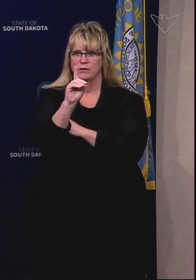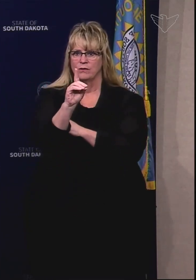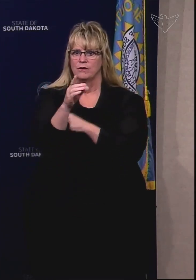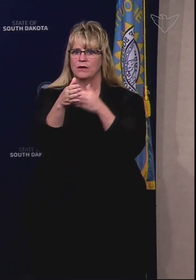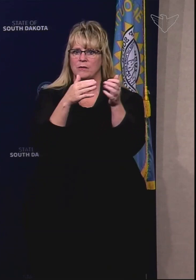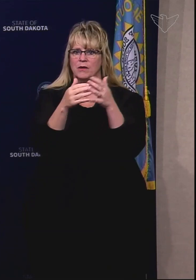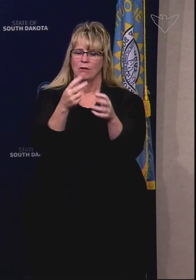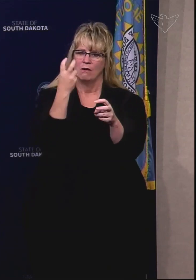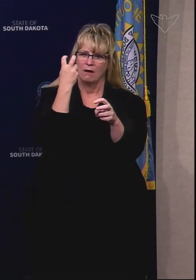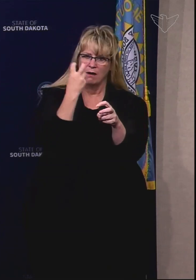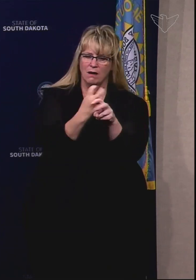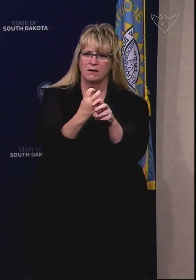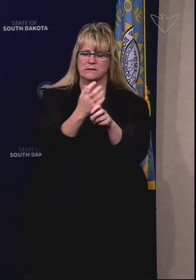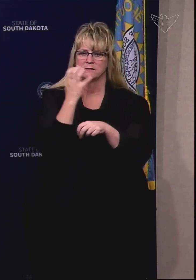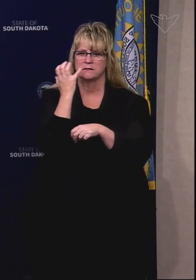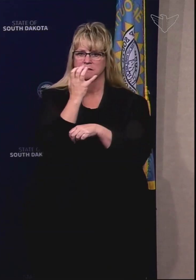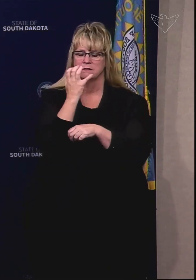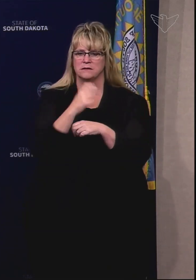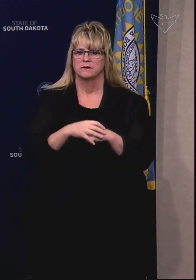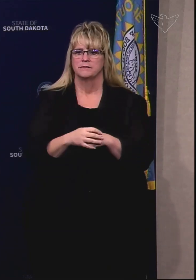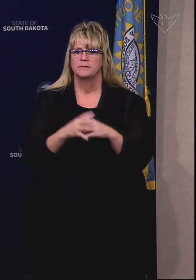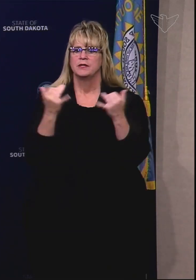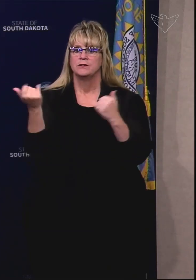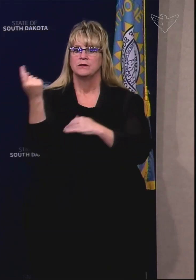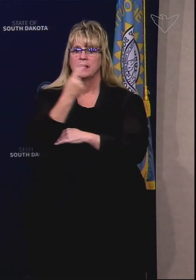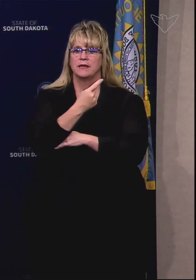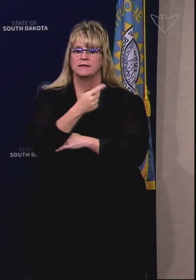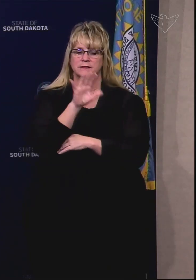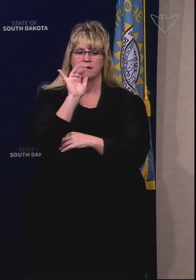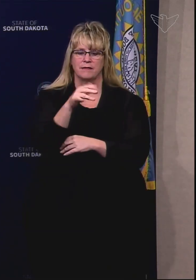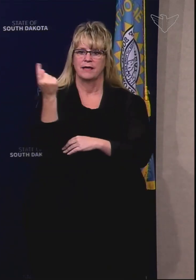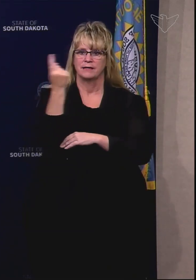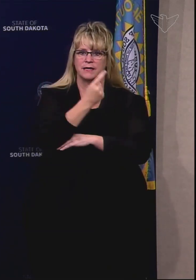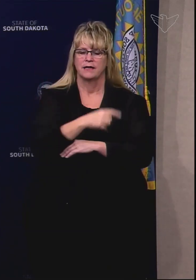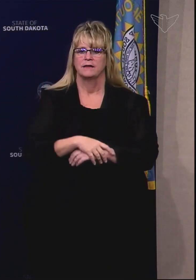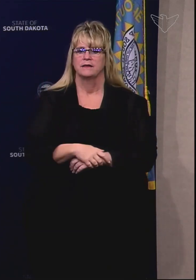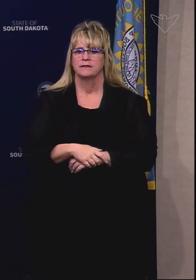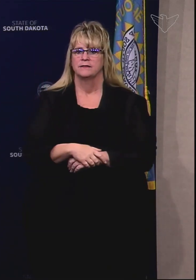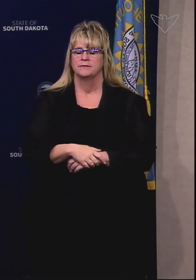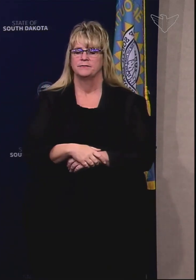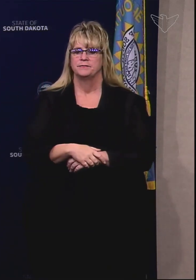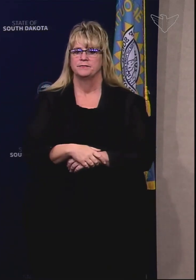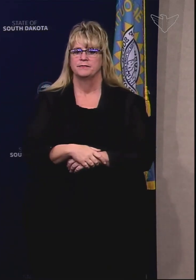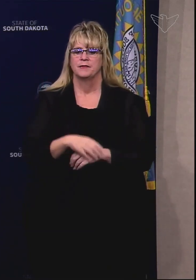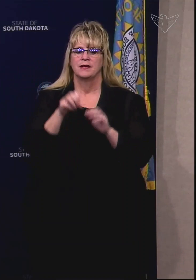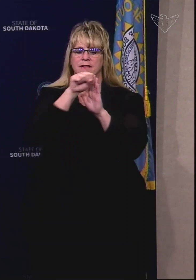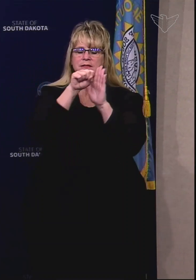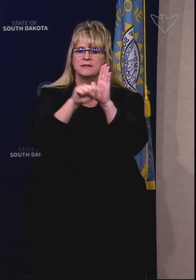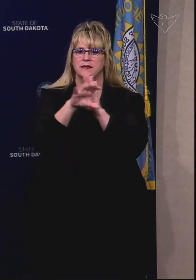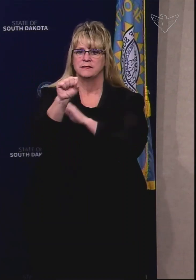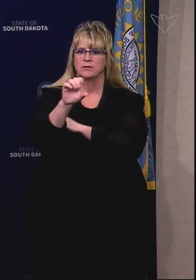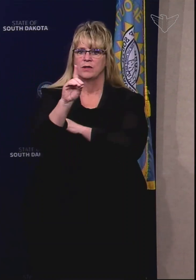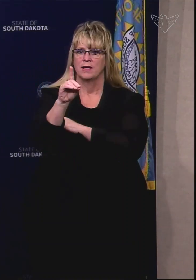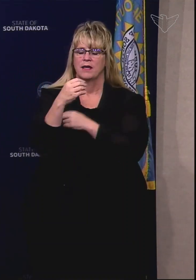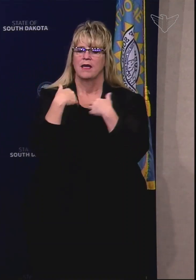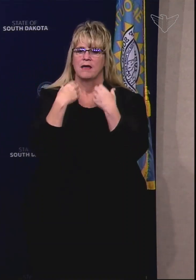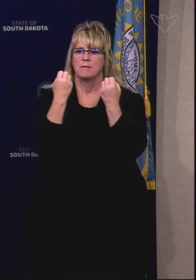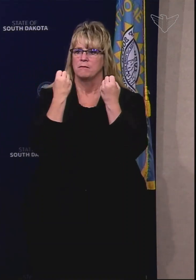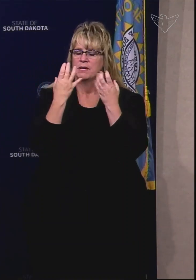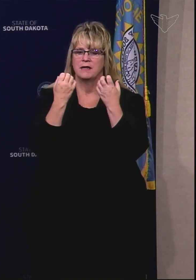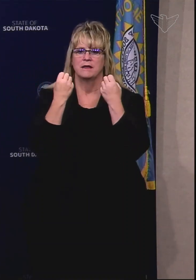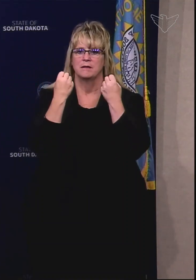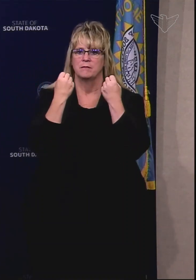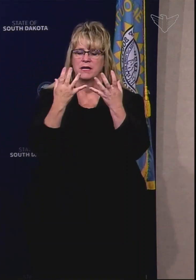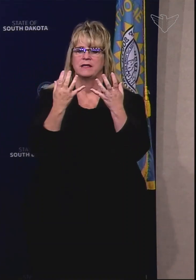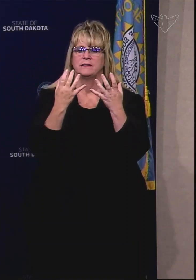they might be. Today is one of those days. We've had several protests across the state of South Dakota because of what happened